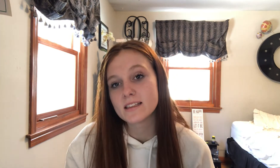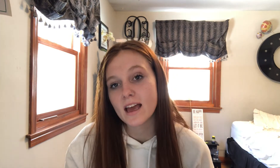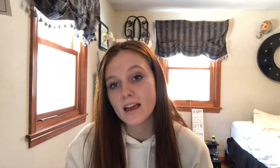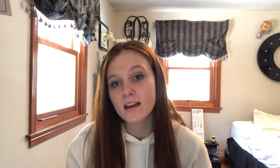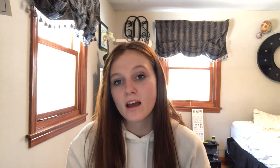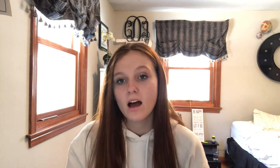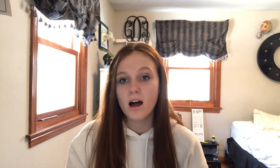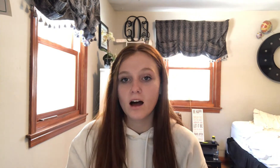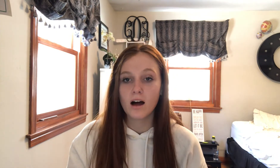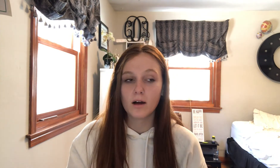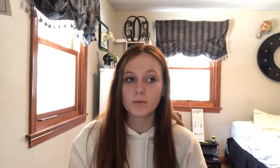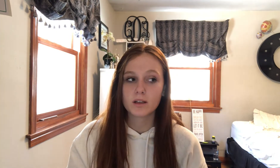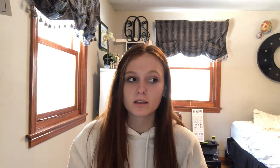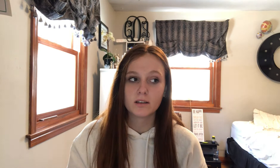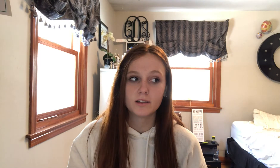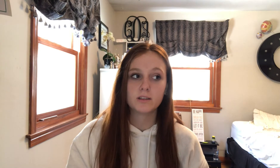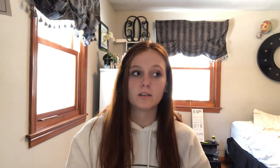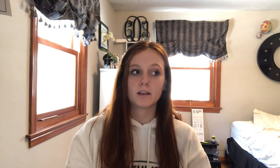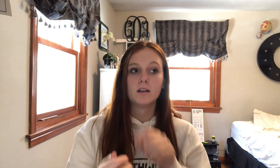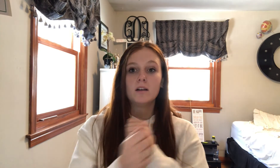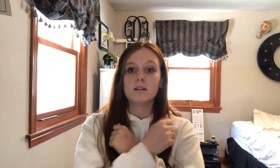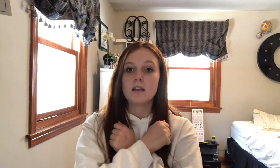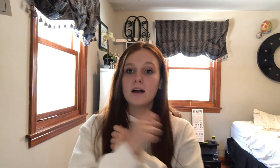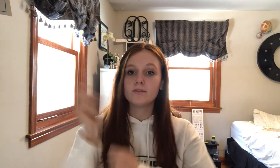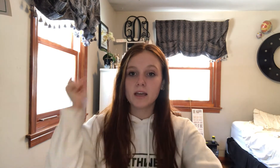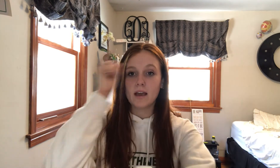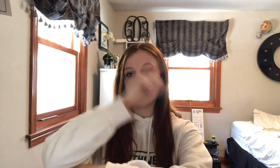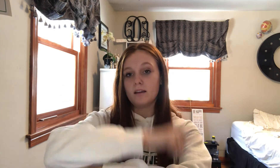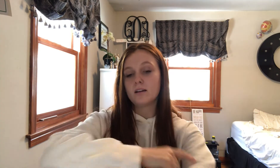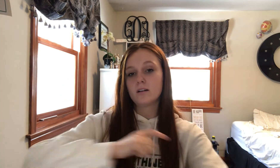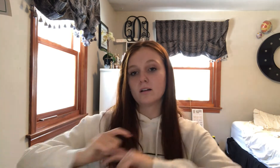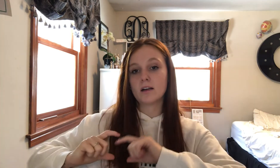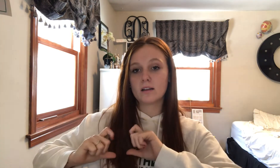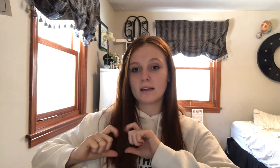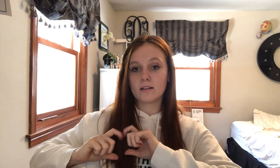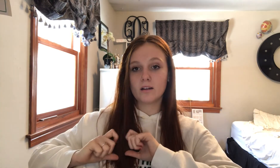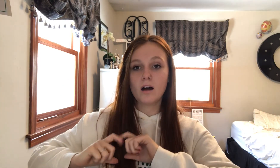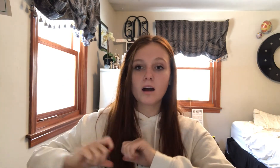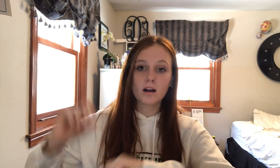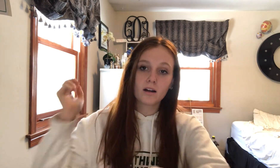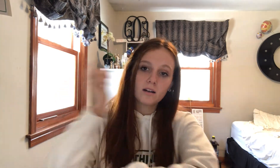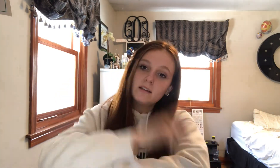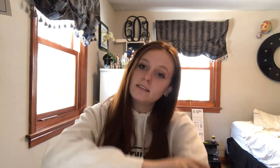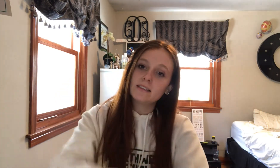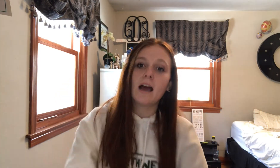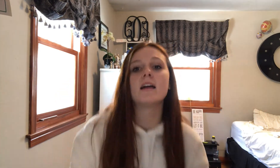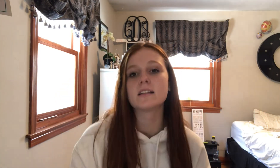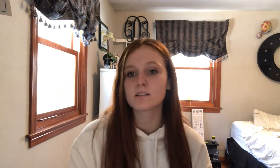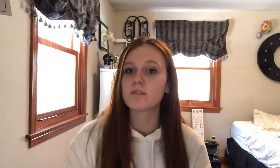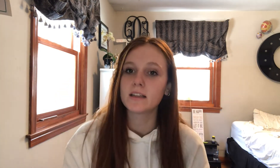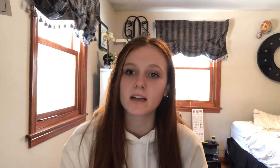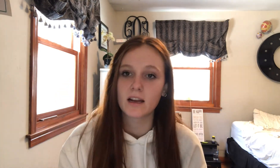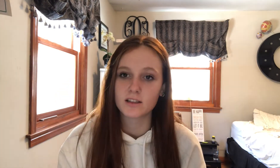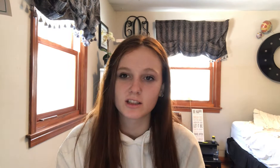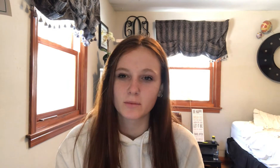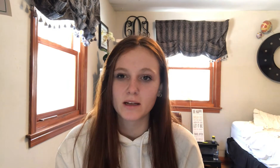Day. You can literally do like love day or like a little heart day. It really kind of just depends on